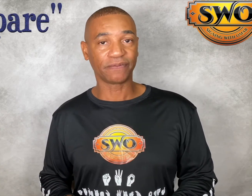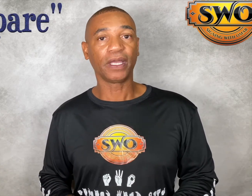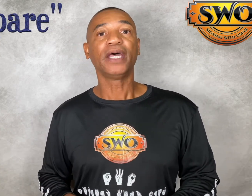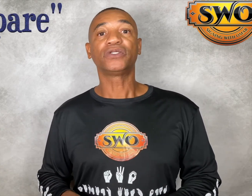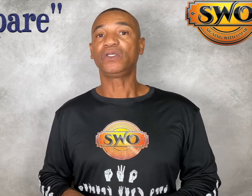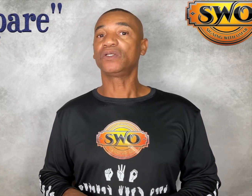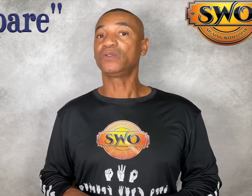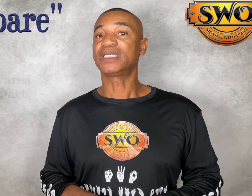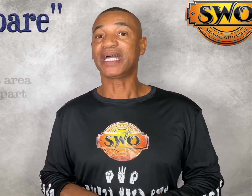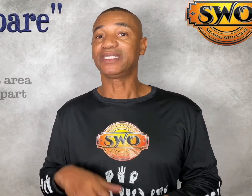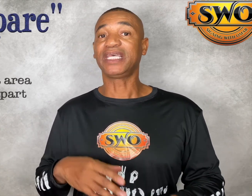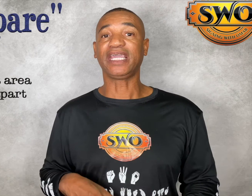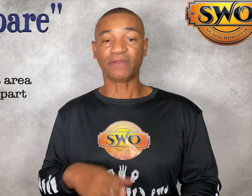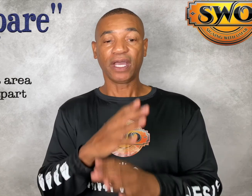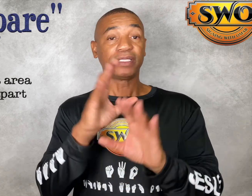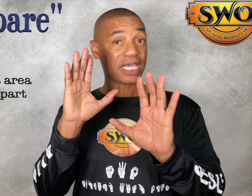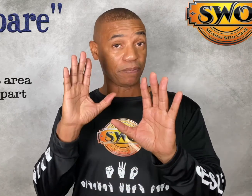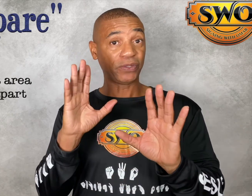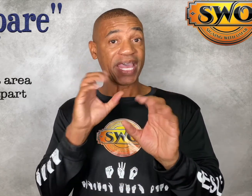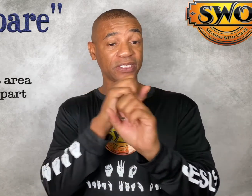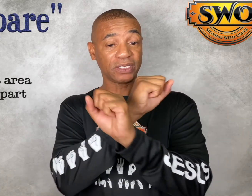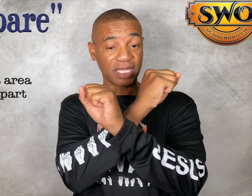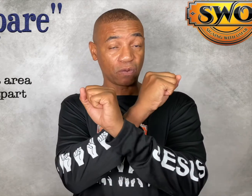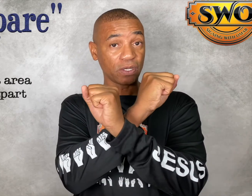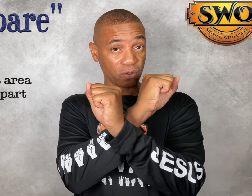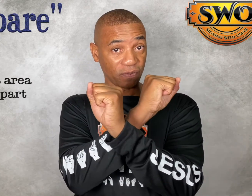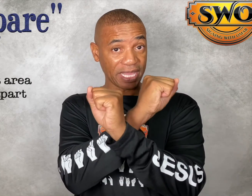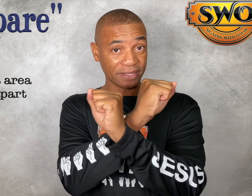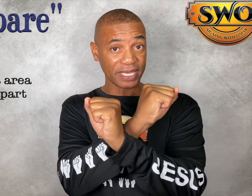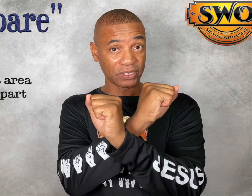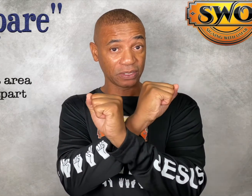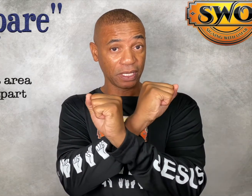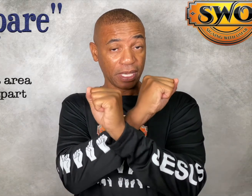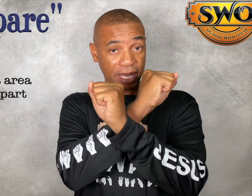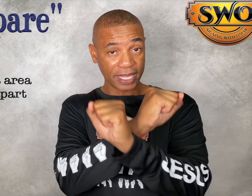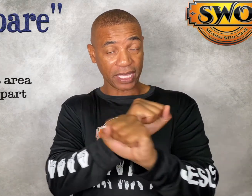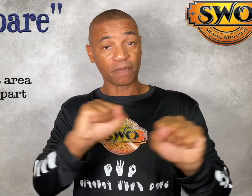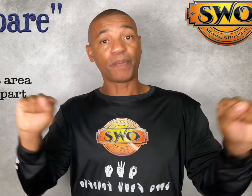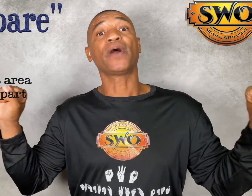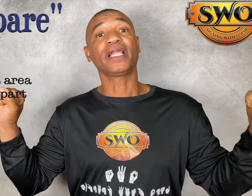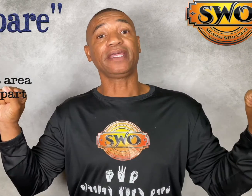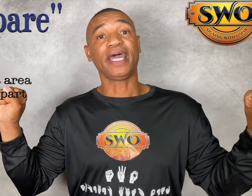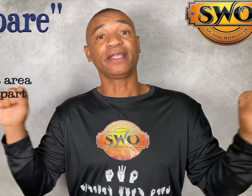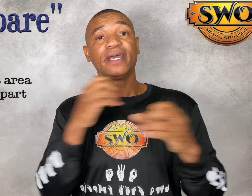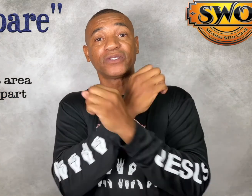So you can do the sign saved. Take both S's, they cross over like this, and they come apart like that. So